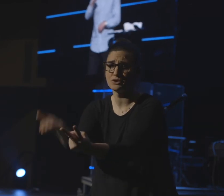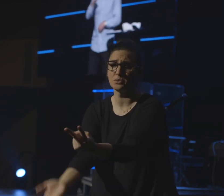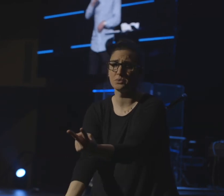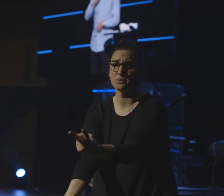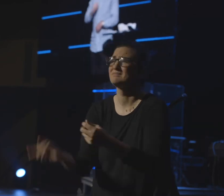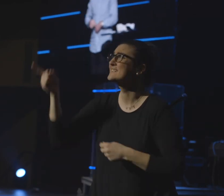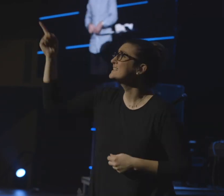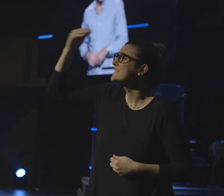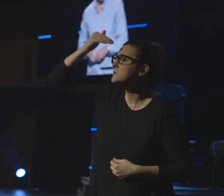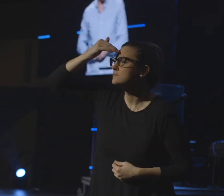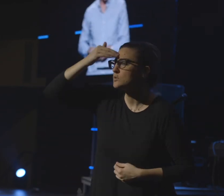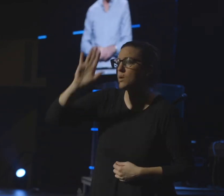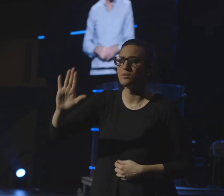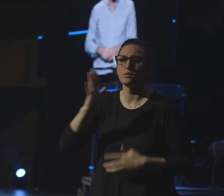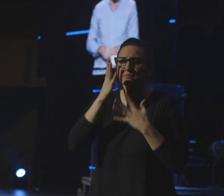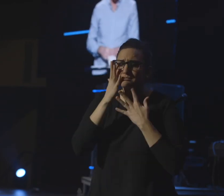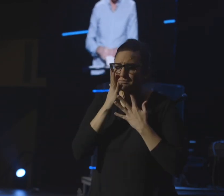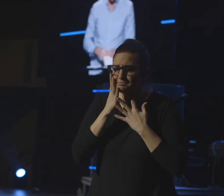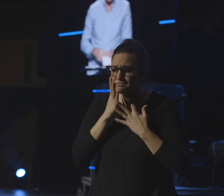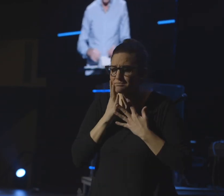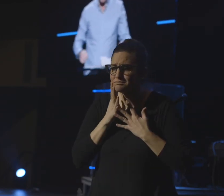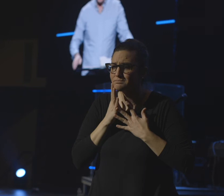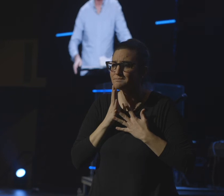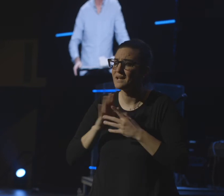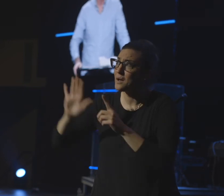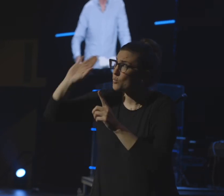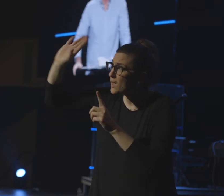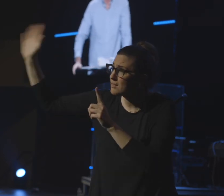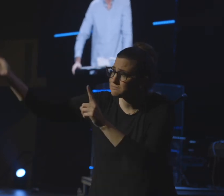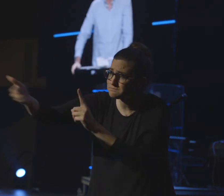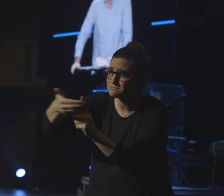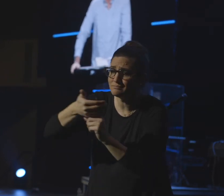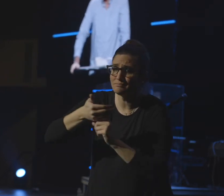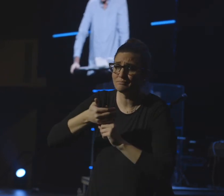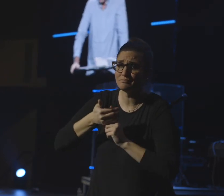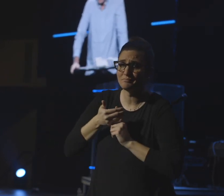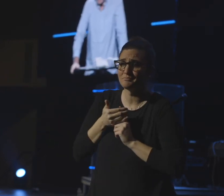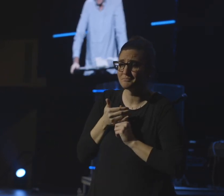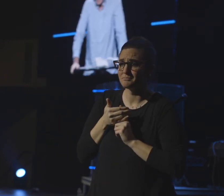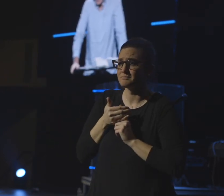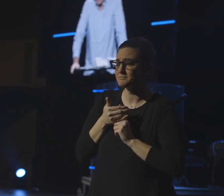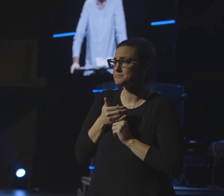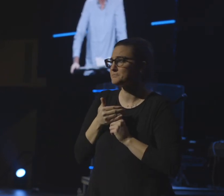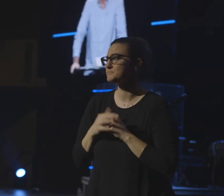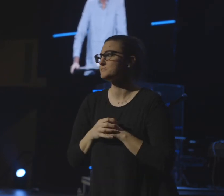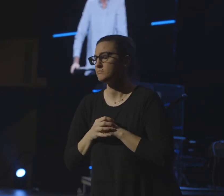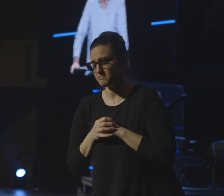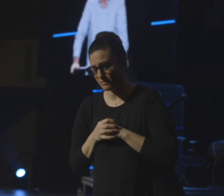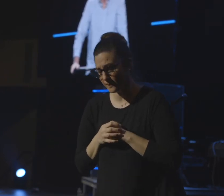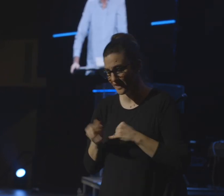Right? That's what Genesis 16 is about. Last point. Don't miss this, because this is important